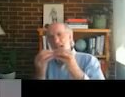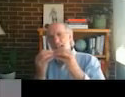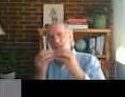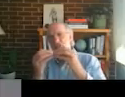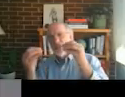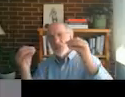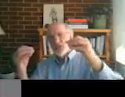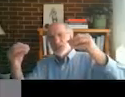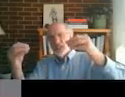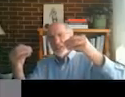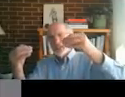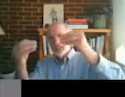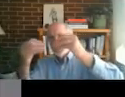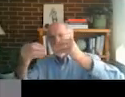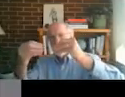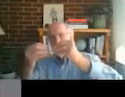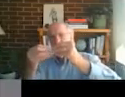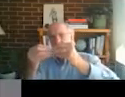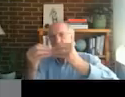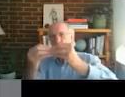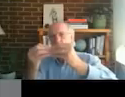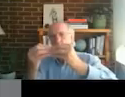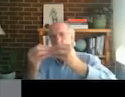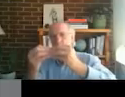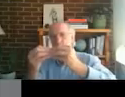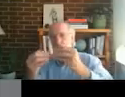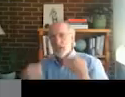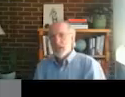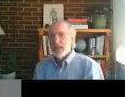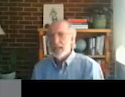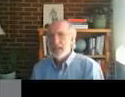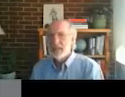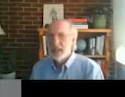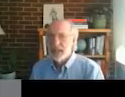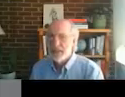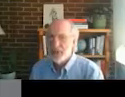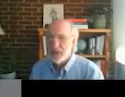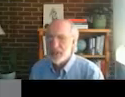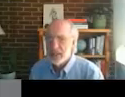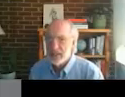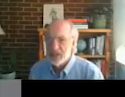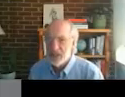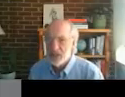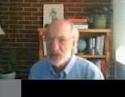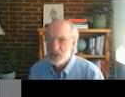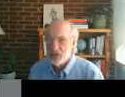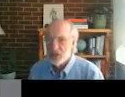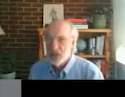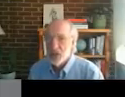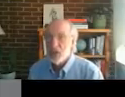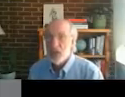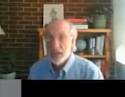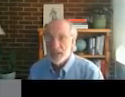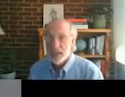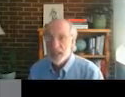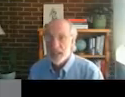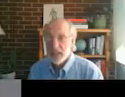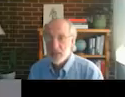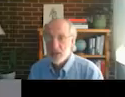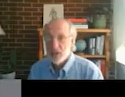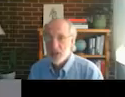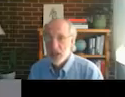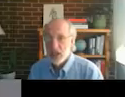such as the sign, this is the sign for more. And I frequently have seen children taught